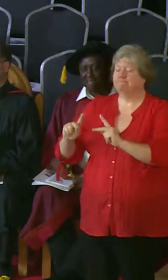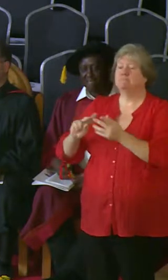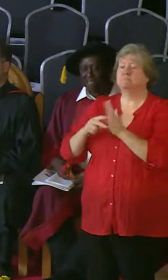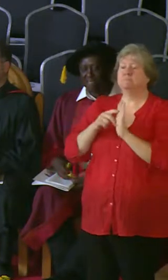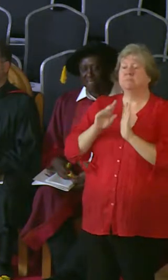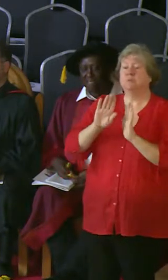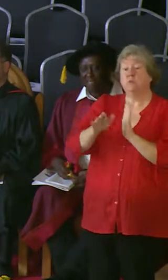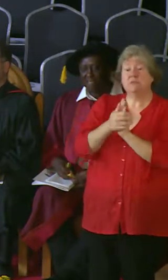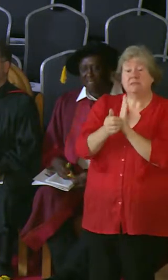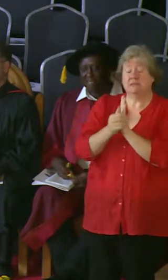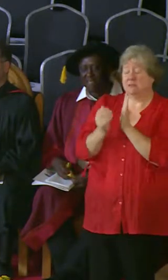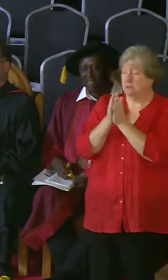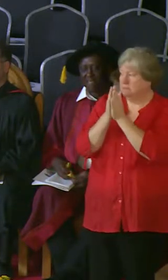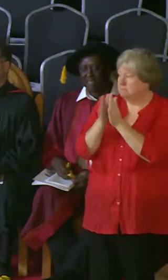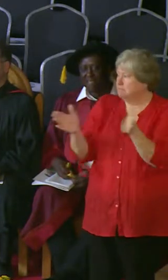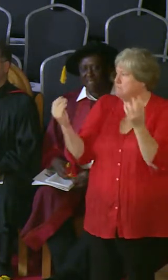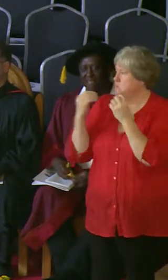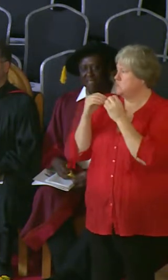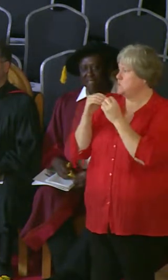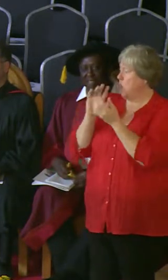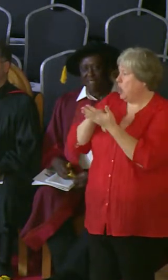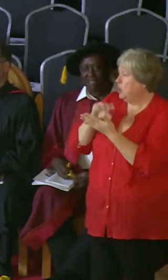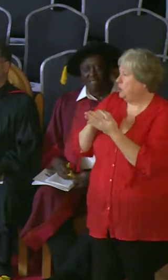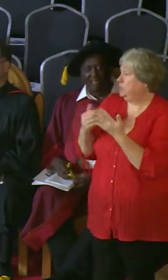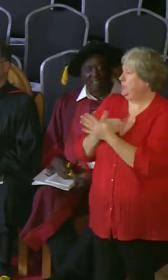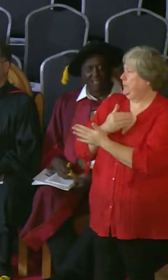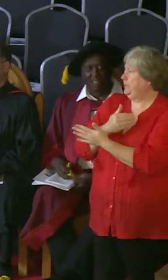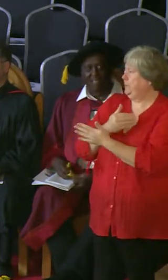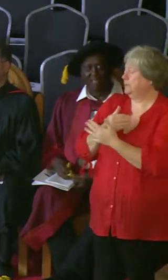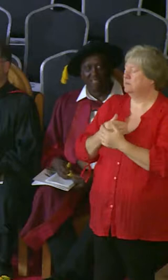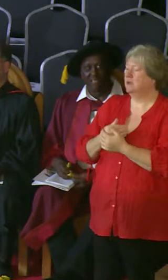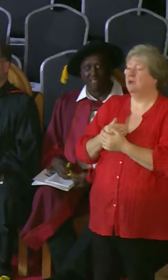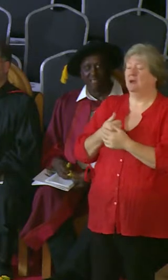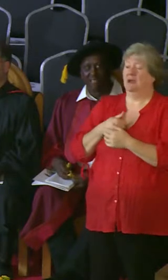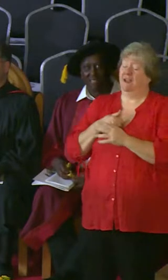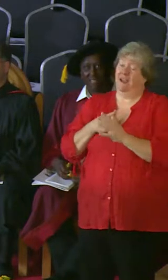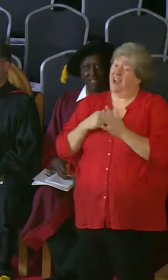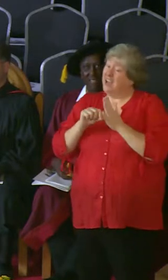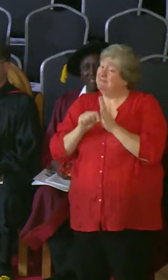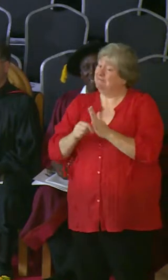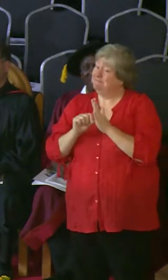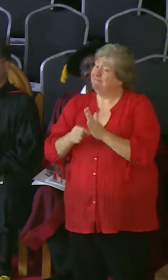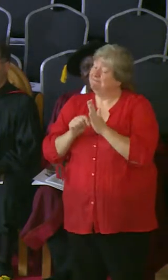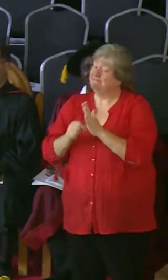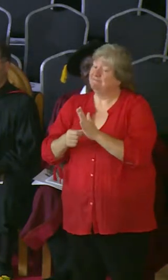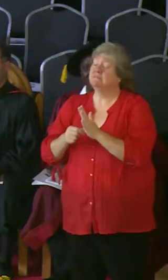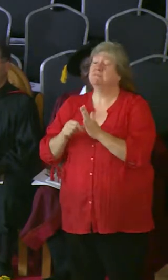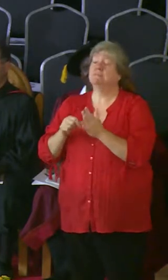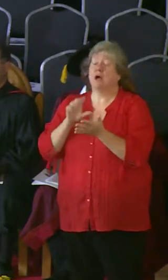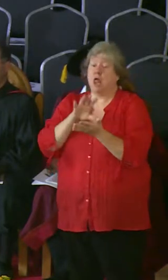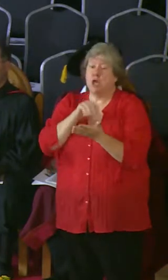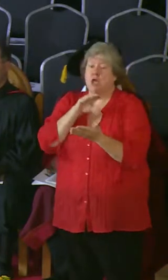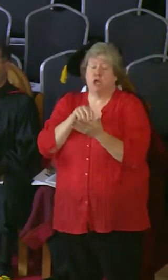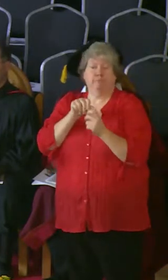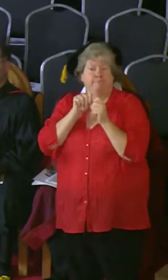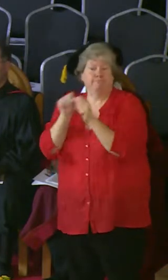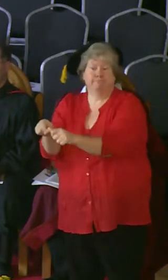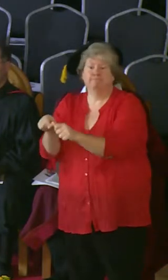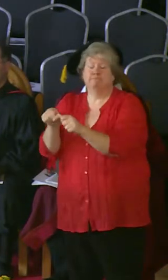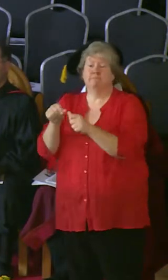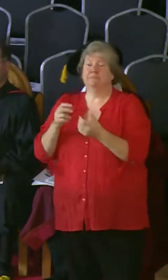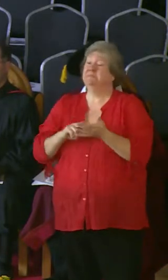your skill set and learn new things. I can't overstate the importance of continuing to learn throughout your